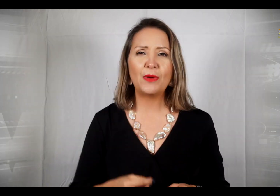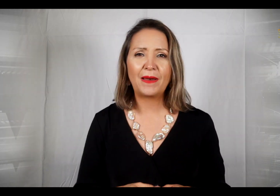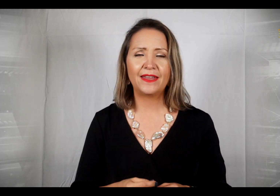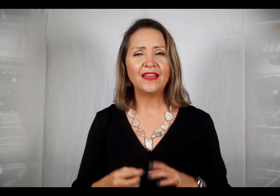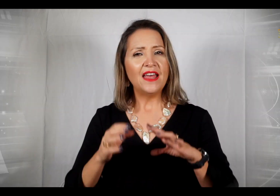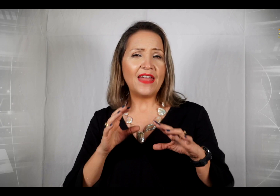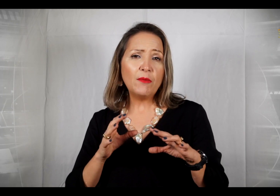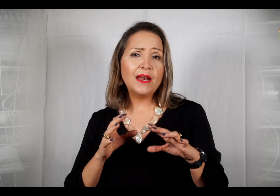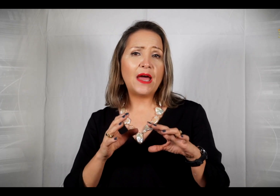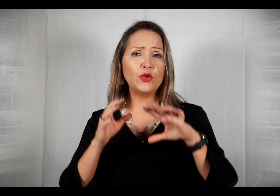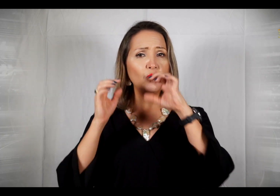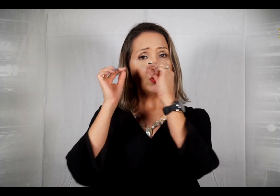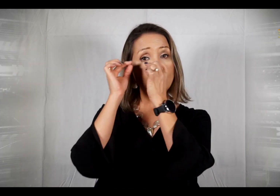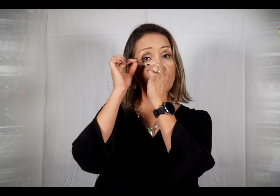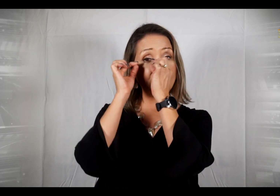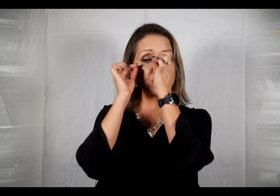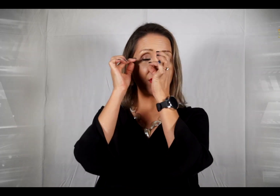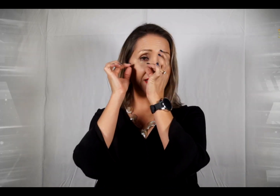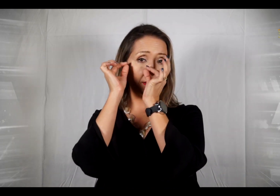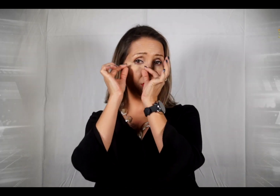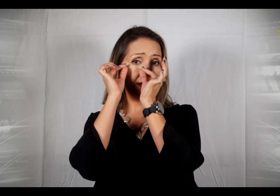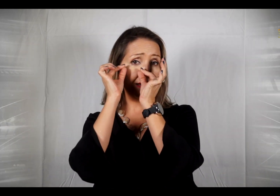it. That will allow you to position it and move it a little